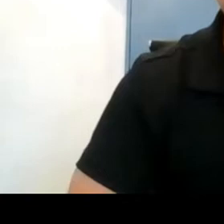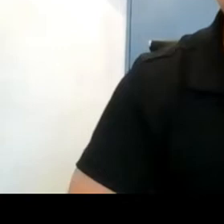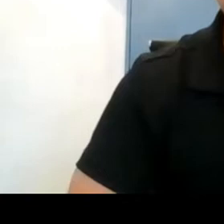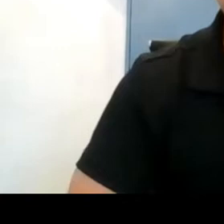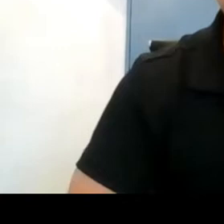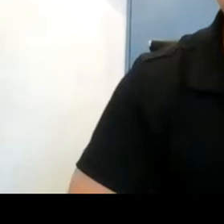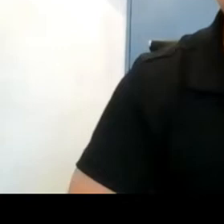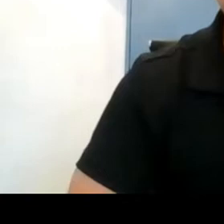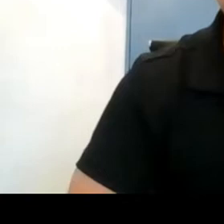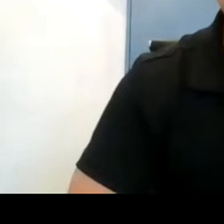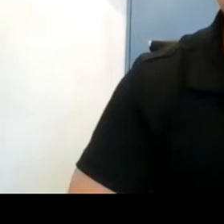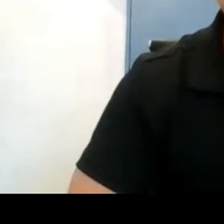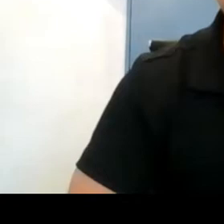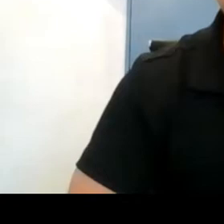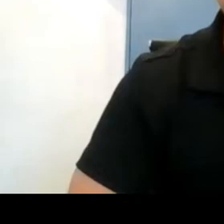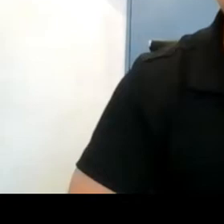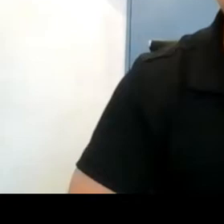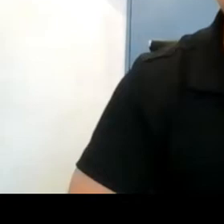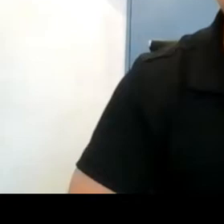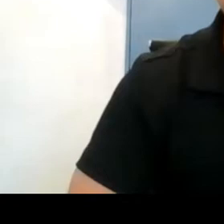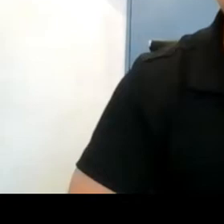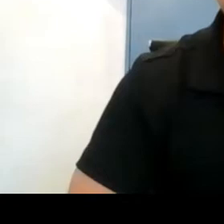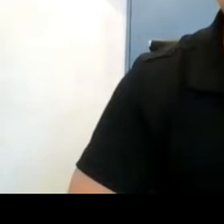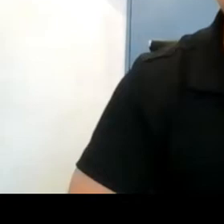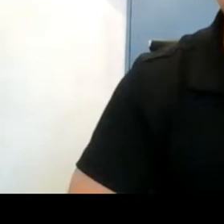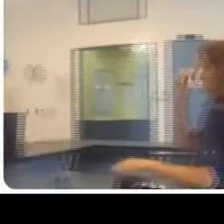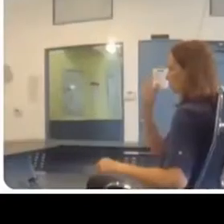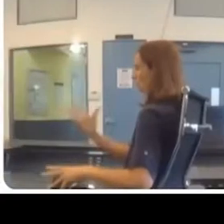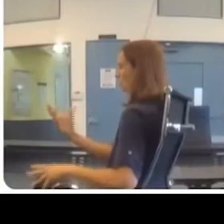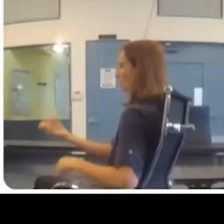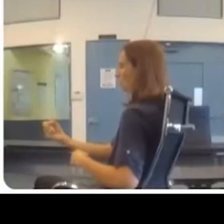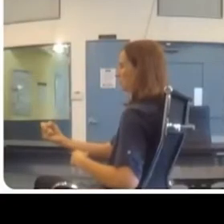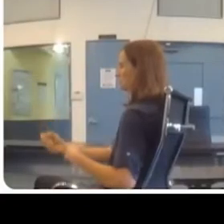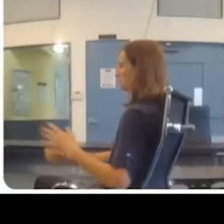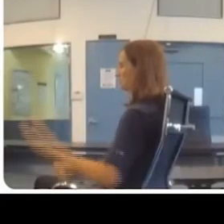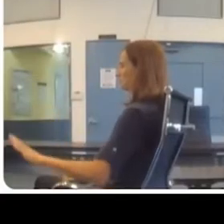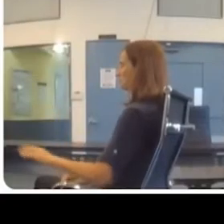I'm gonna try some things, everyone, just to see it again.